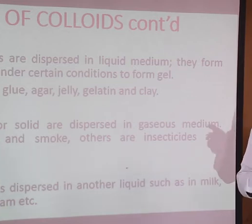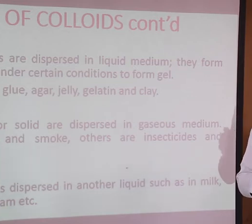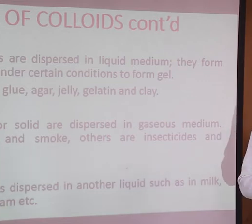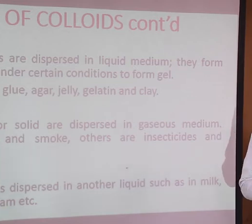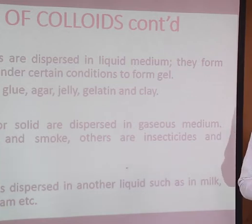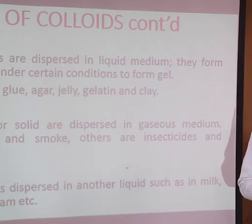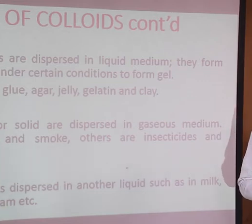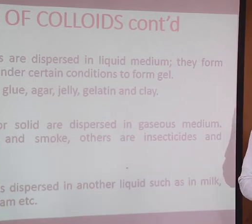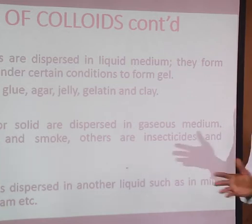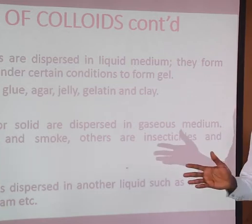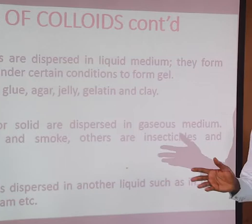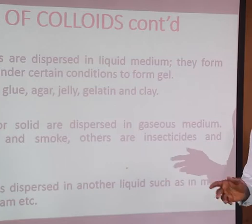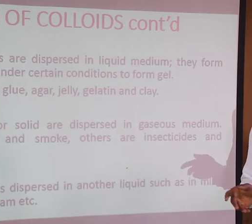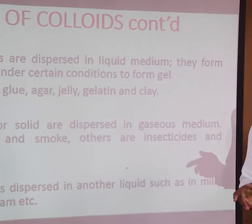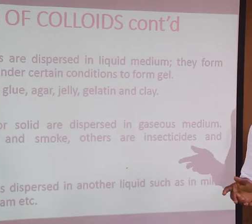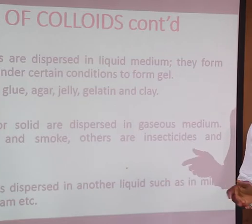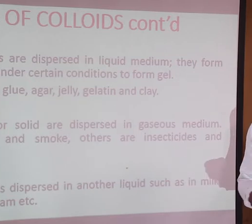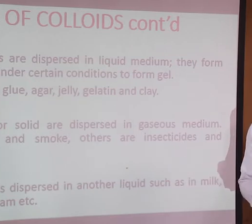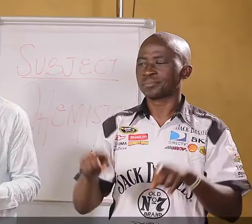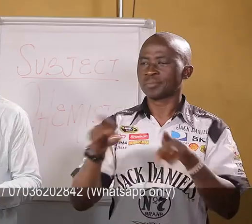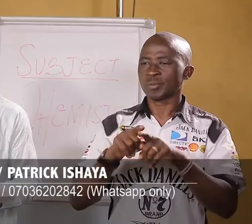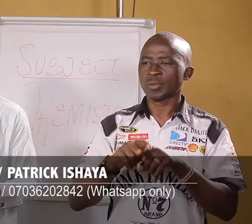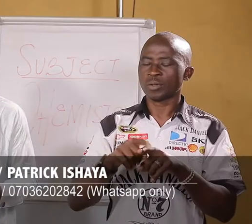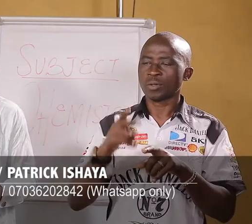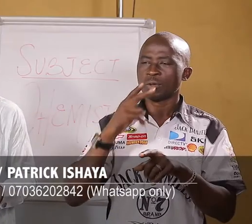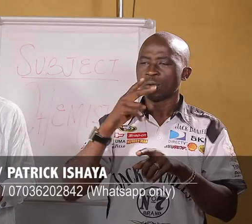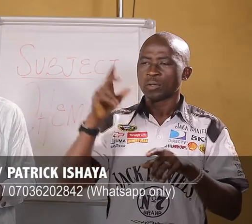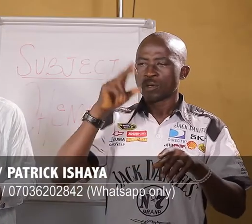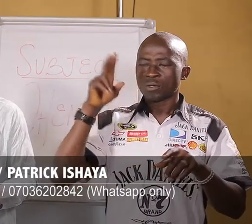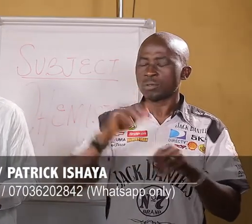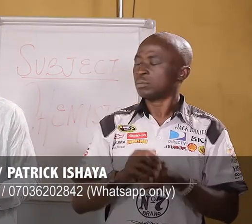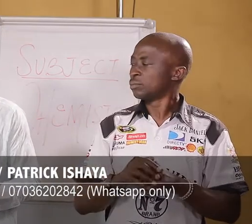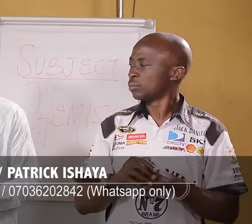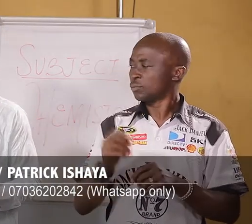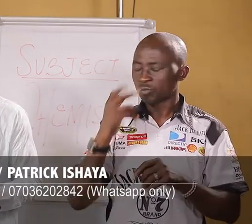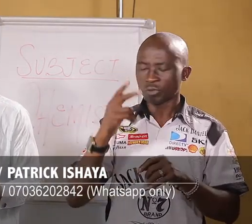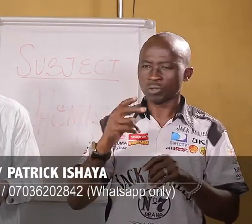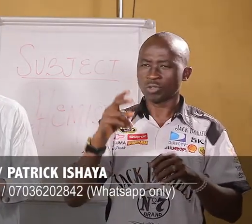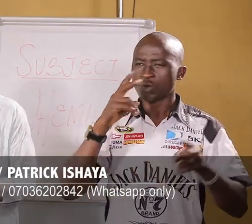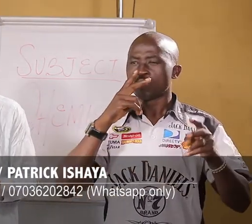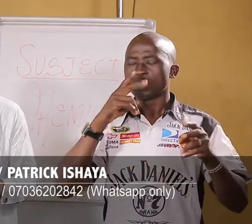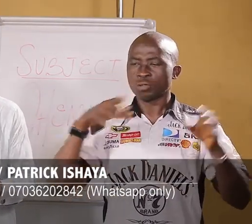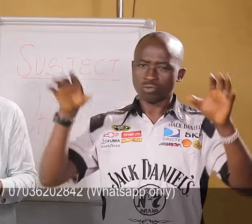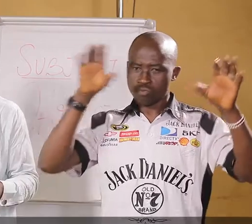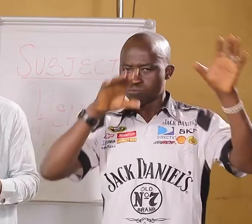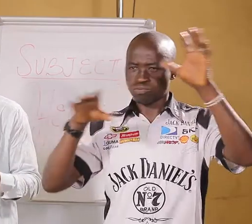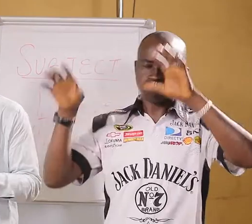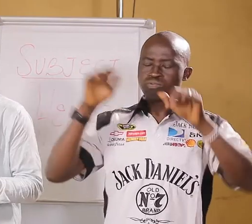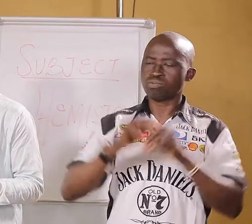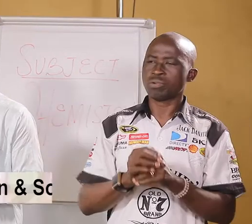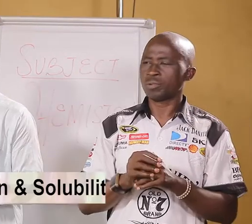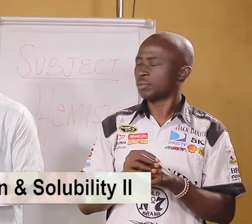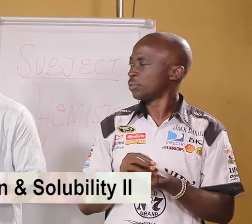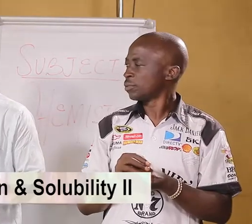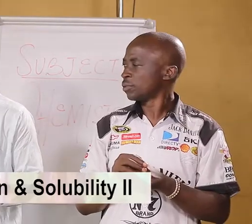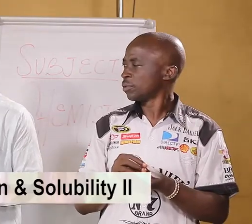in a gaseous medium. A perfect example is smoke. You see that the particles of smoke are solid, but they are dispersed in air, which